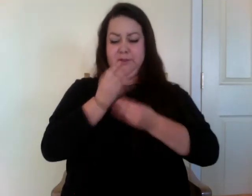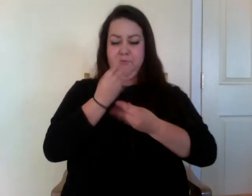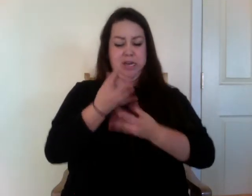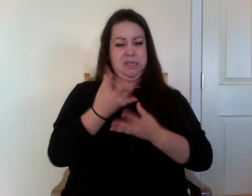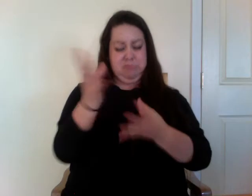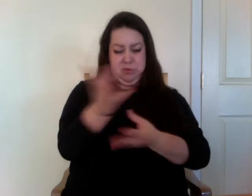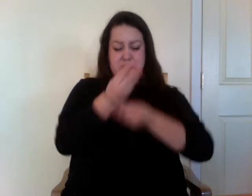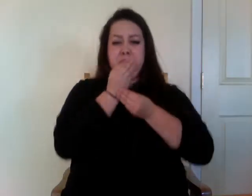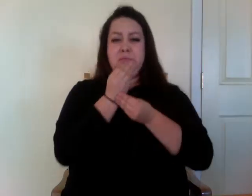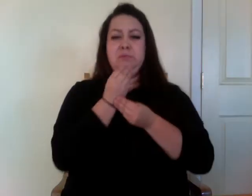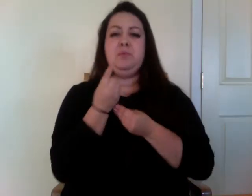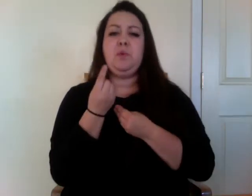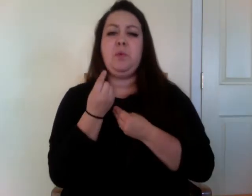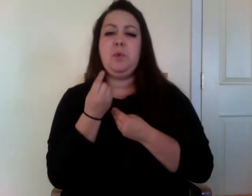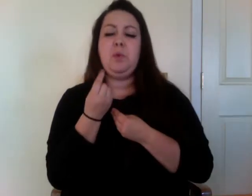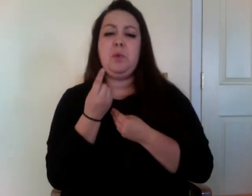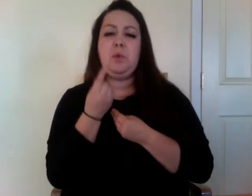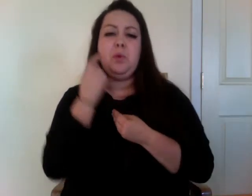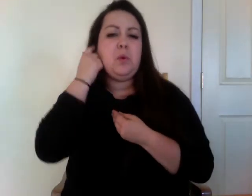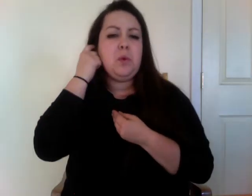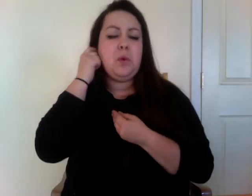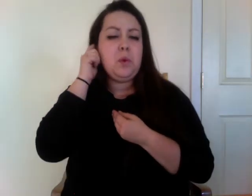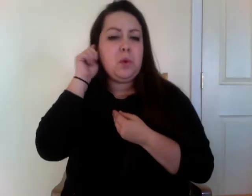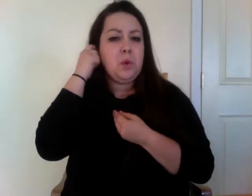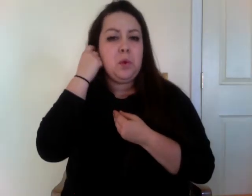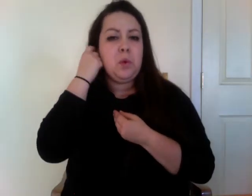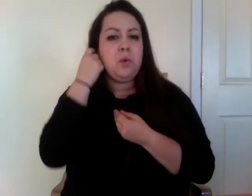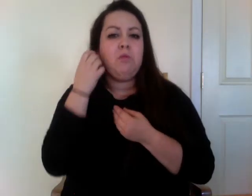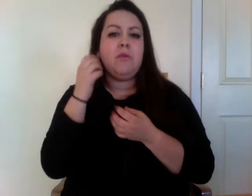the Admissions and Records Office or the Registrar's Office at their college or university,